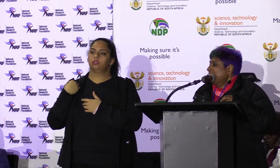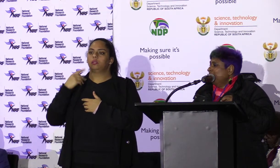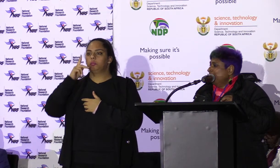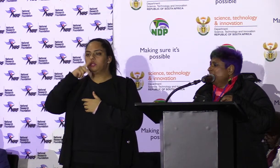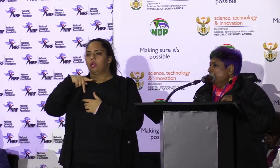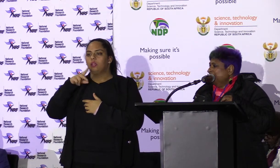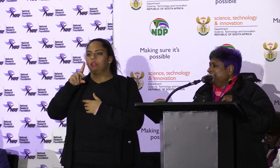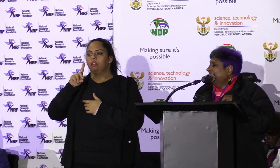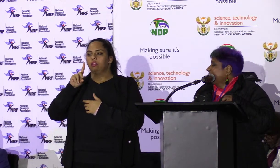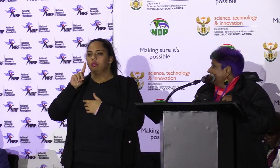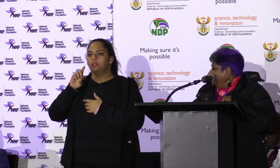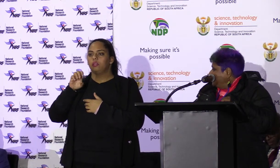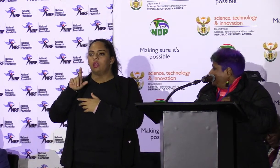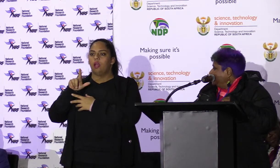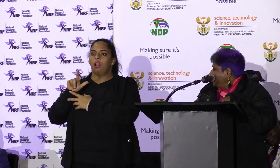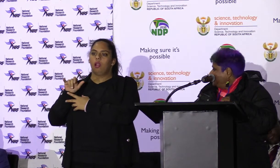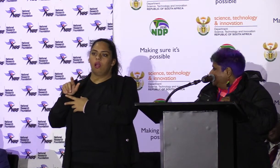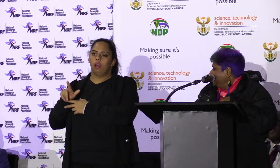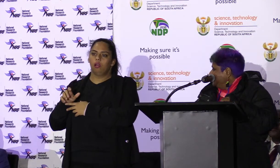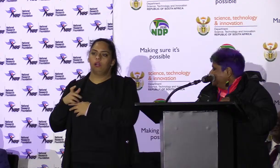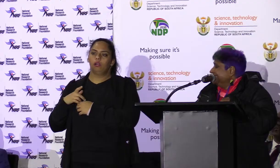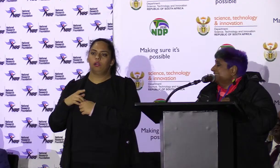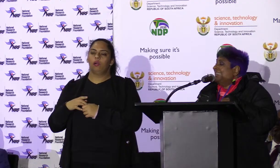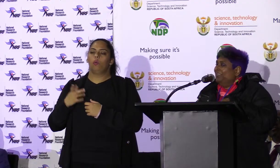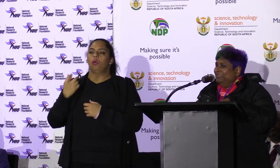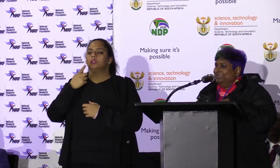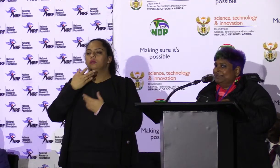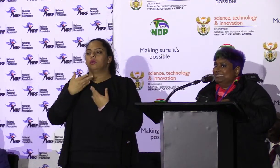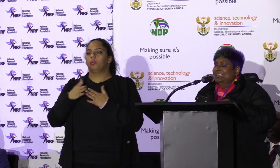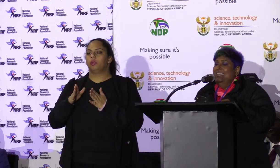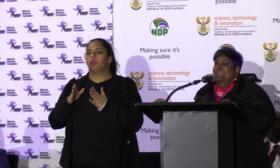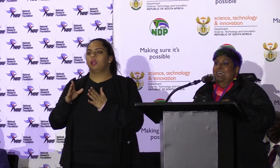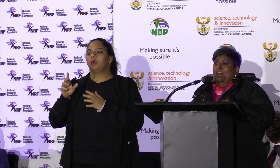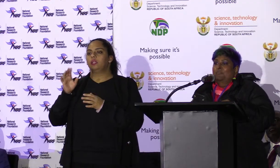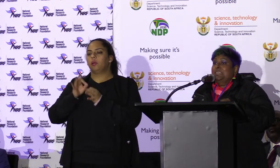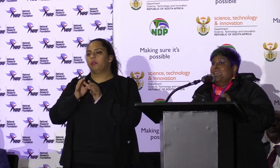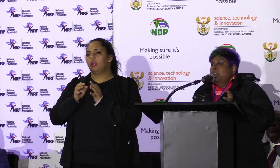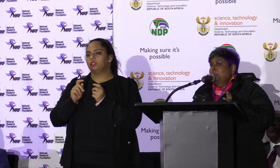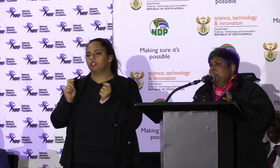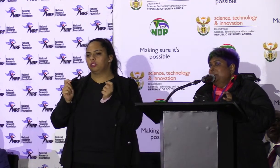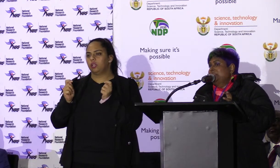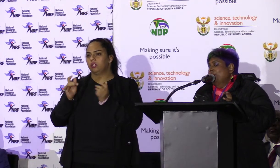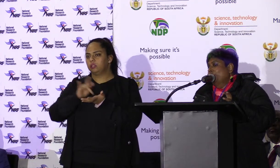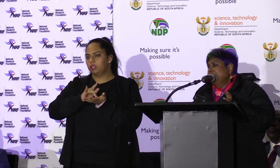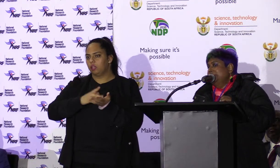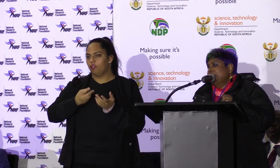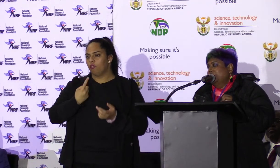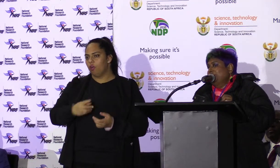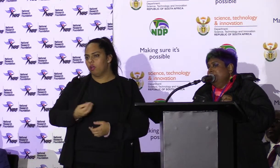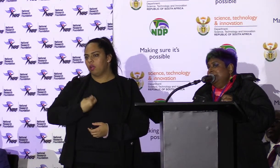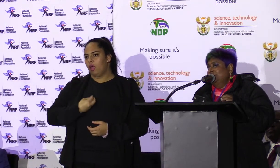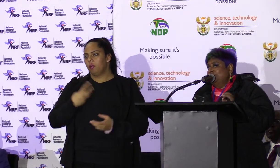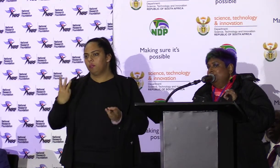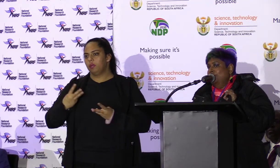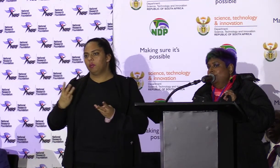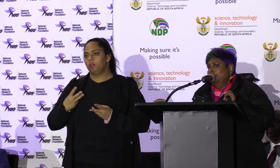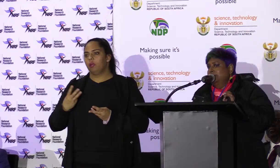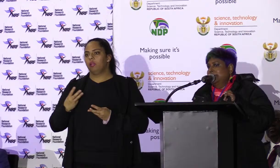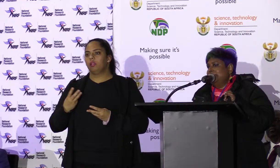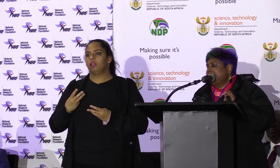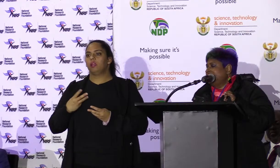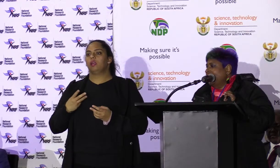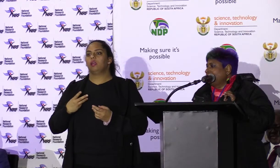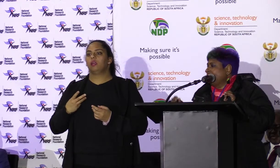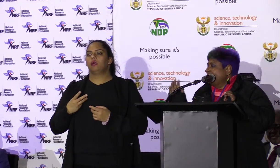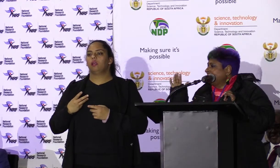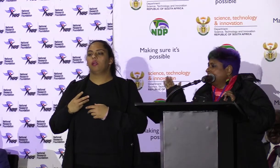the Khudumudumo Dinosaur Interpretation Center in Clarence. For the young people in the audience, what you need to